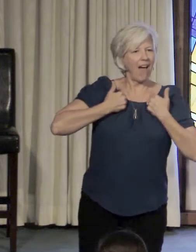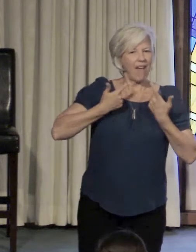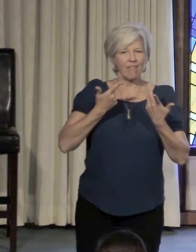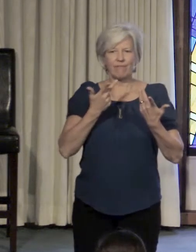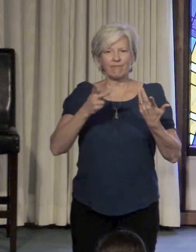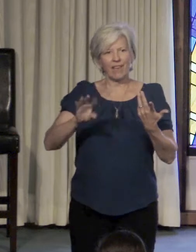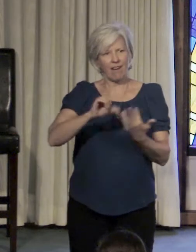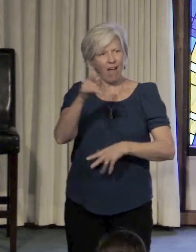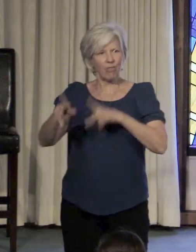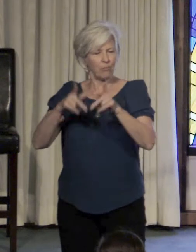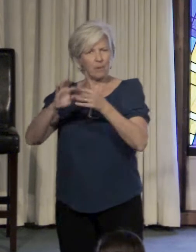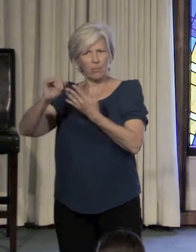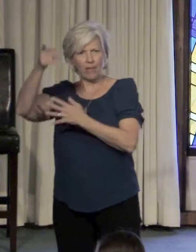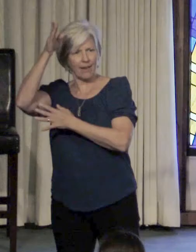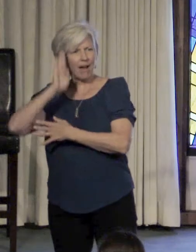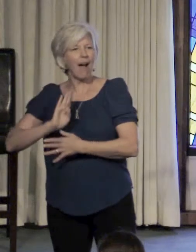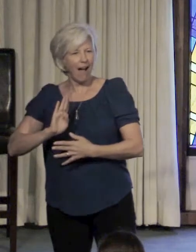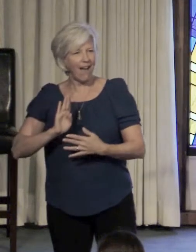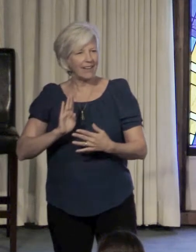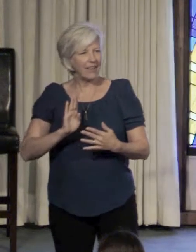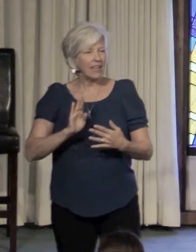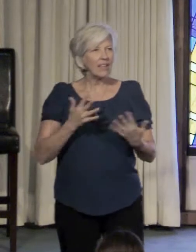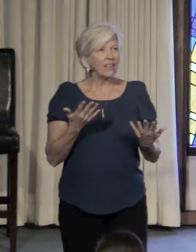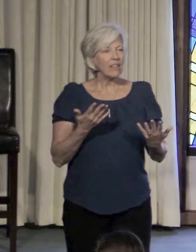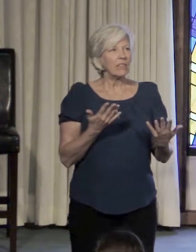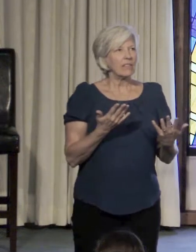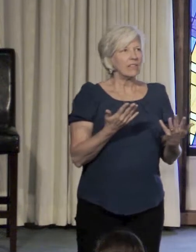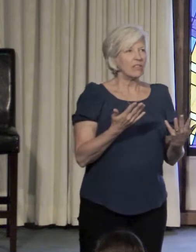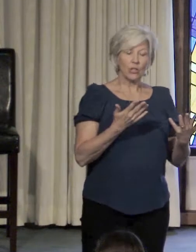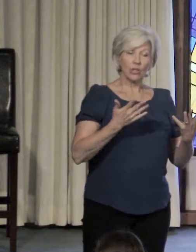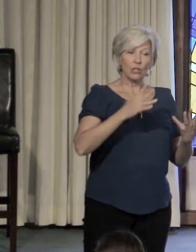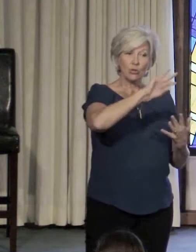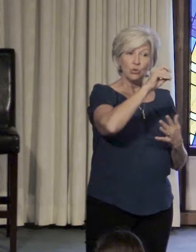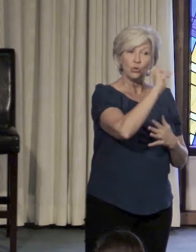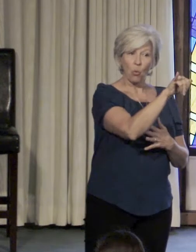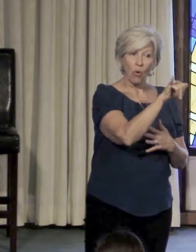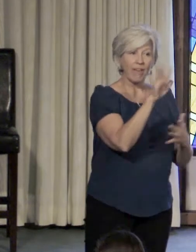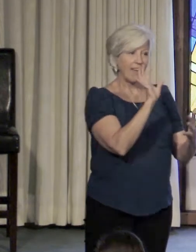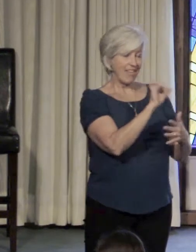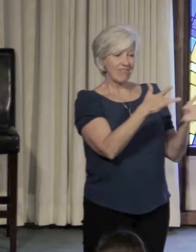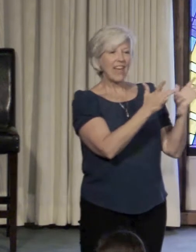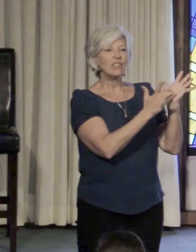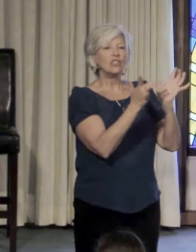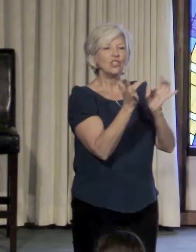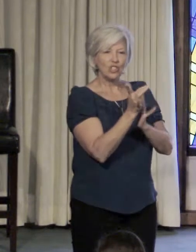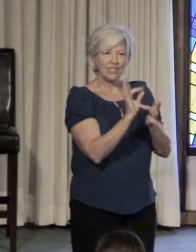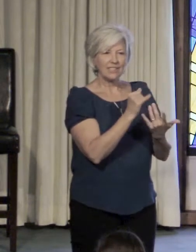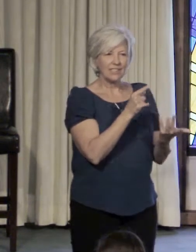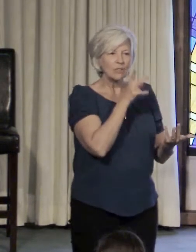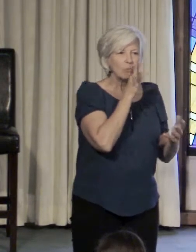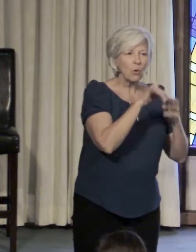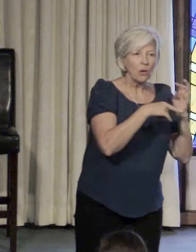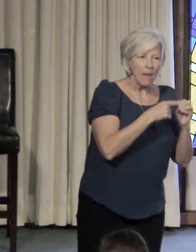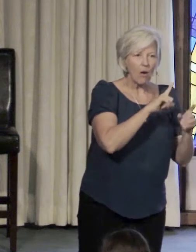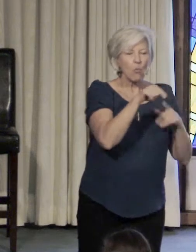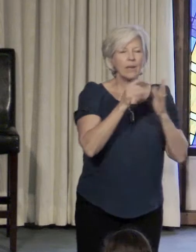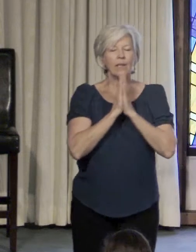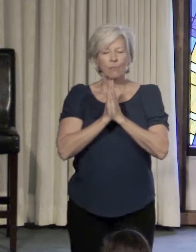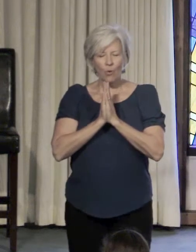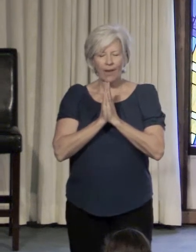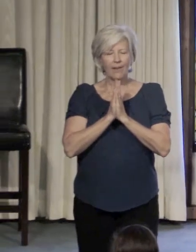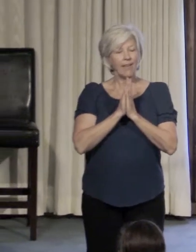inner joy that is not expressed in emotionalism. The joy that Jesus Christ spoke of when he prayed, quote, that my joy may be